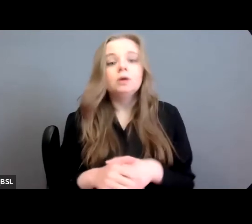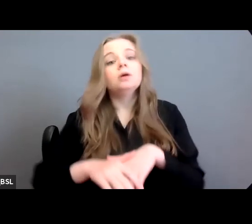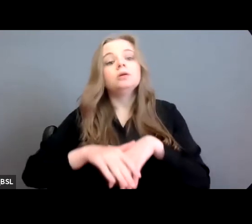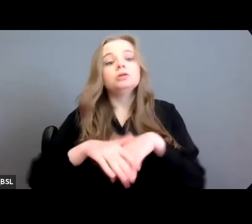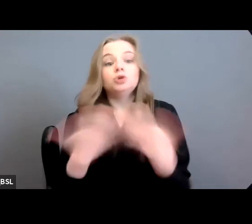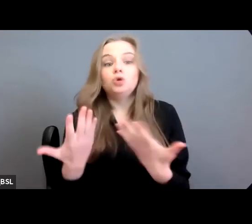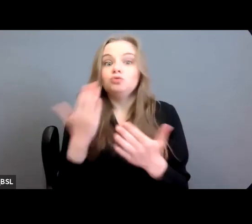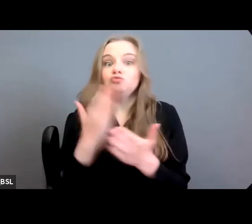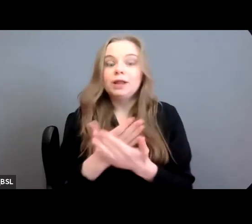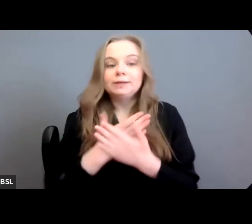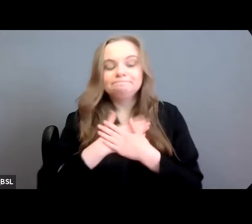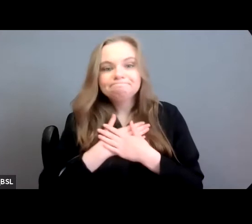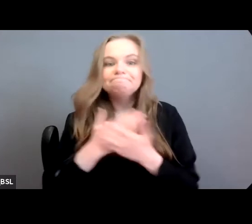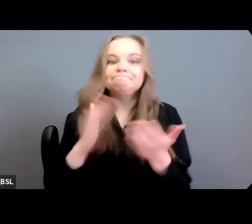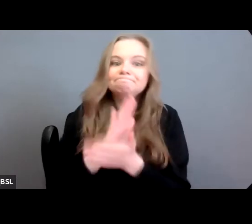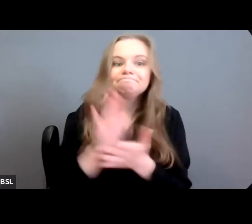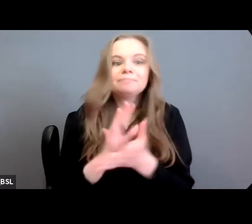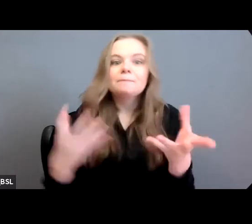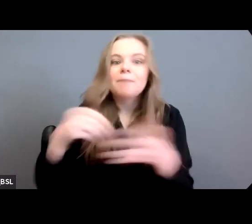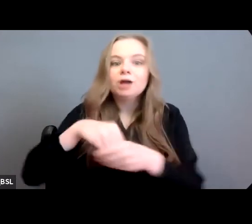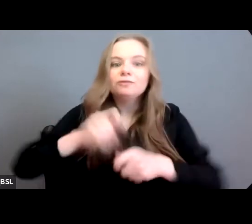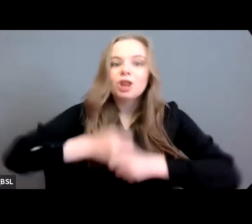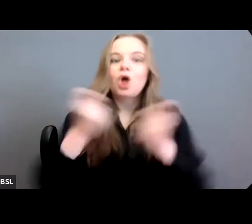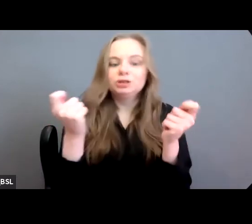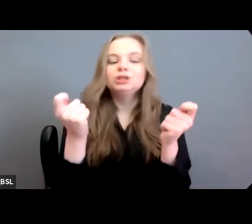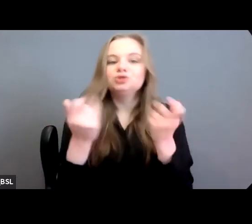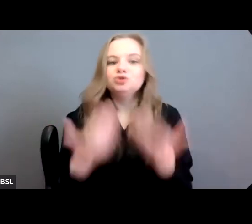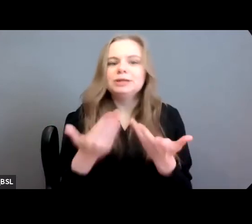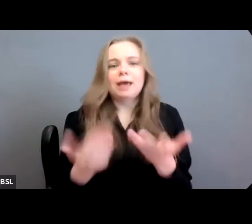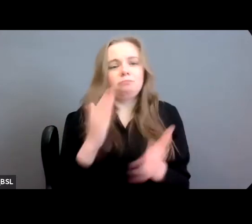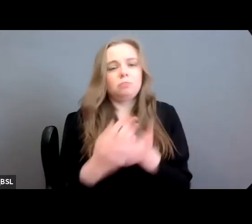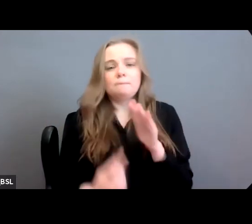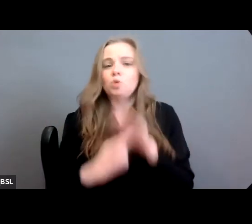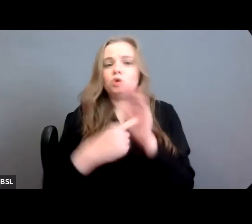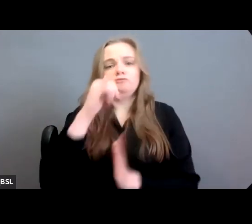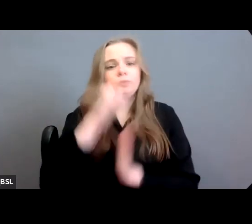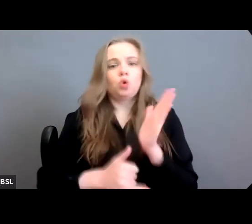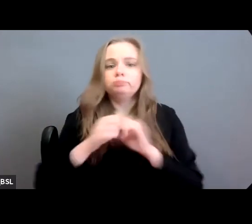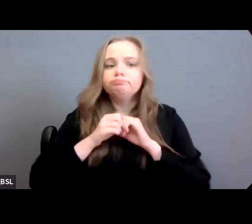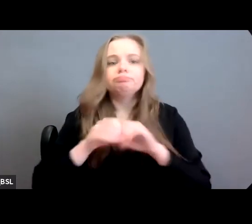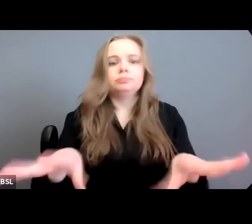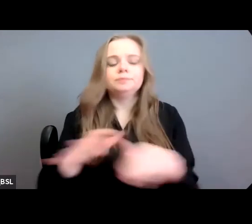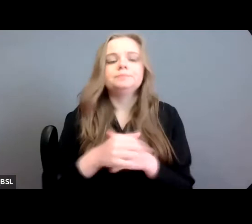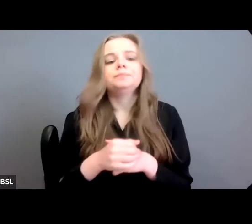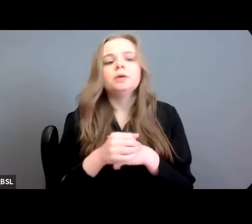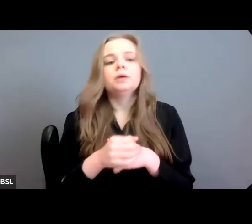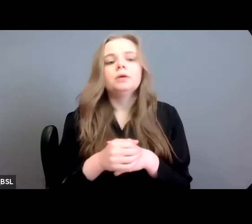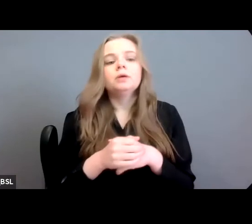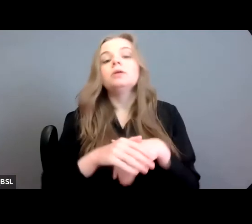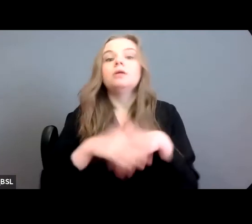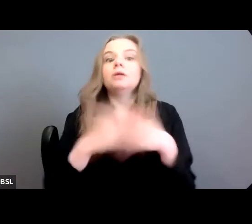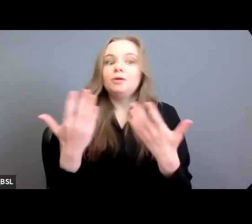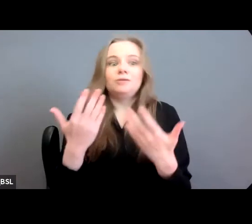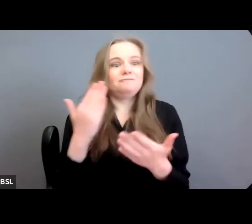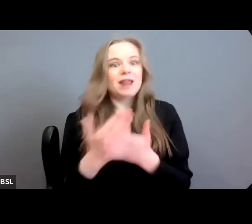pleasure to be able to be part of the launch of such an important report today. And I'm filled with excitement,